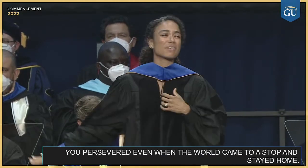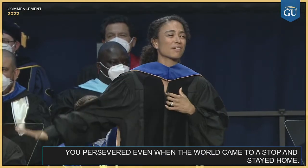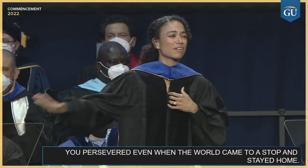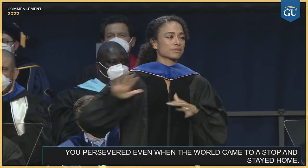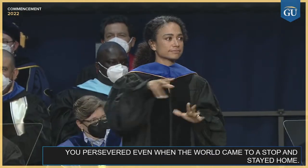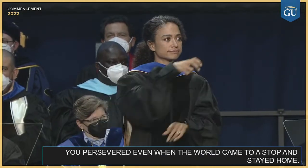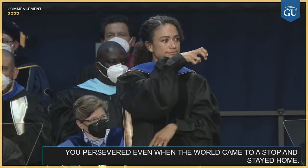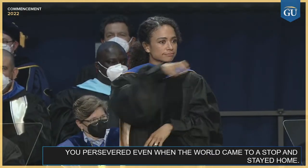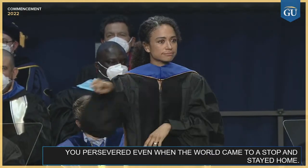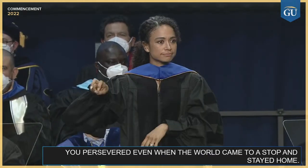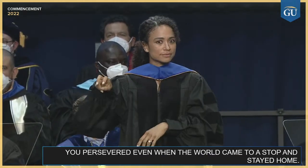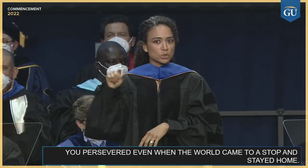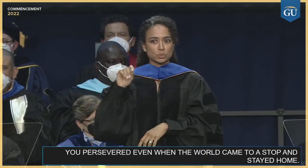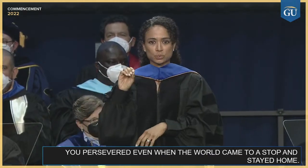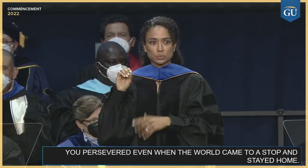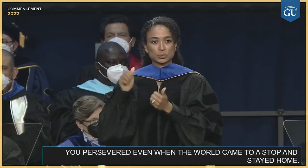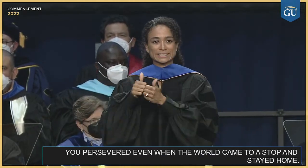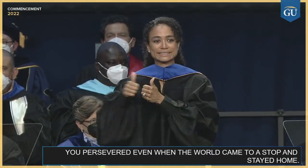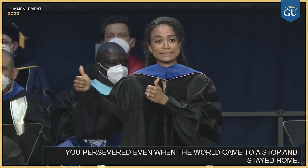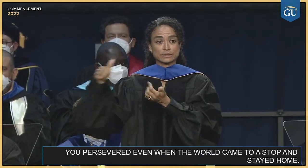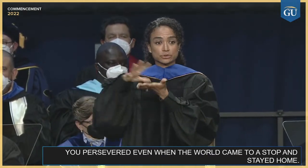Schools all across the world switched to distance learning,